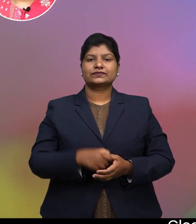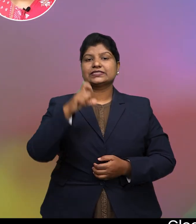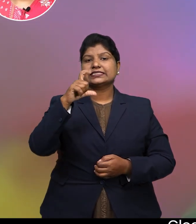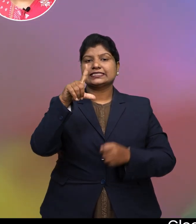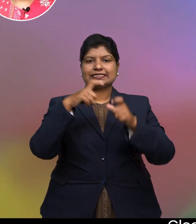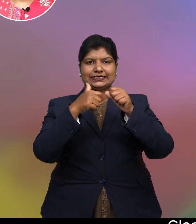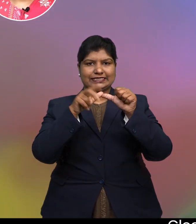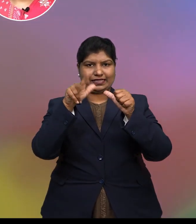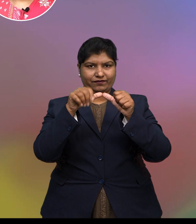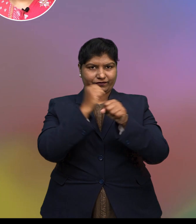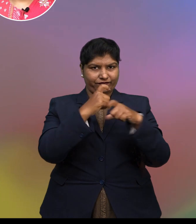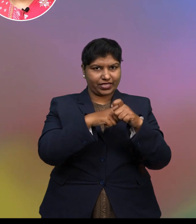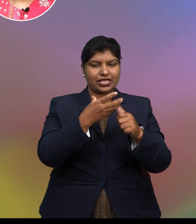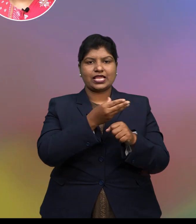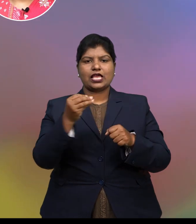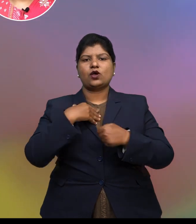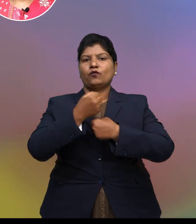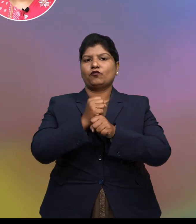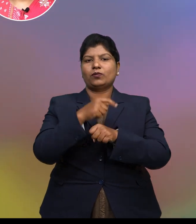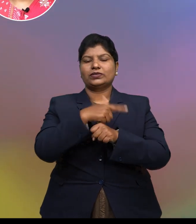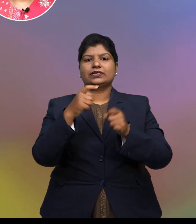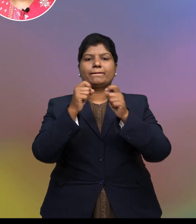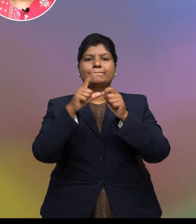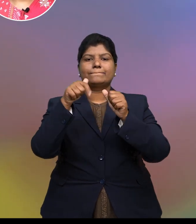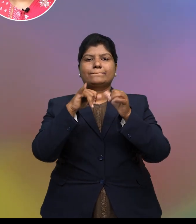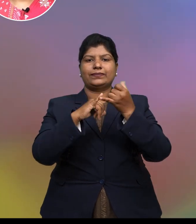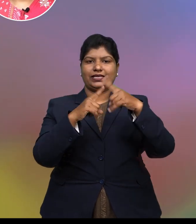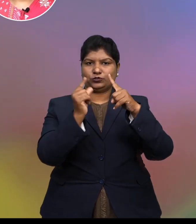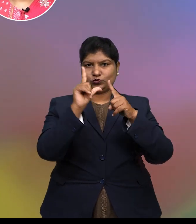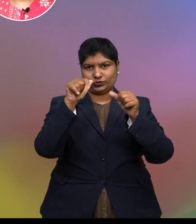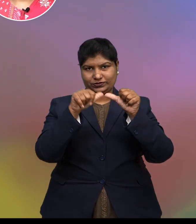Cleavage and formation of blastula.